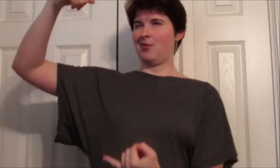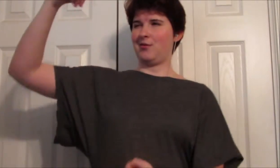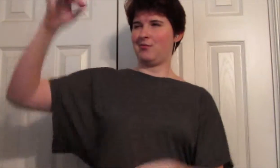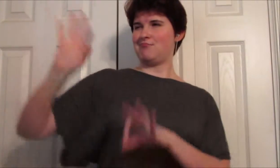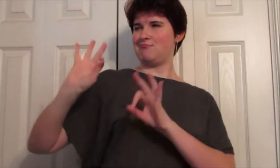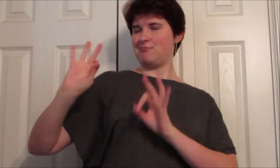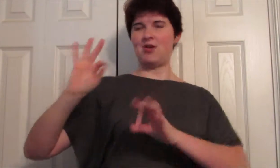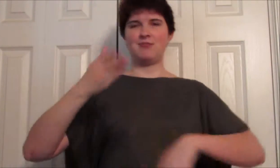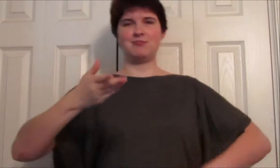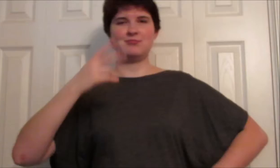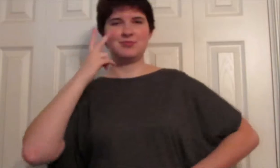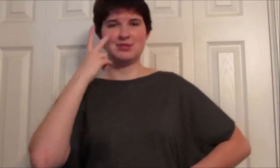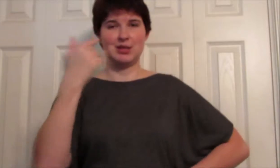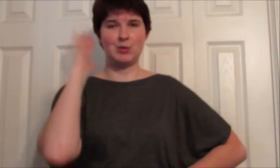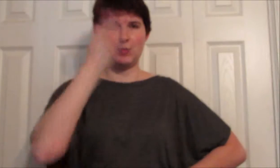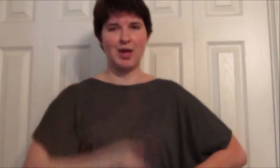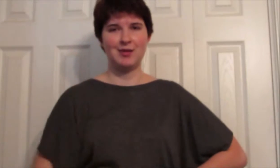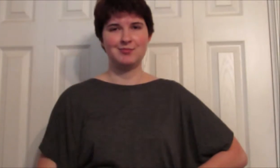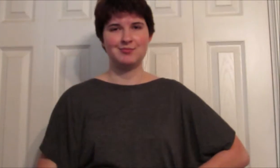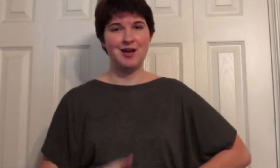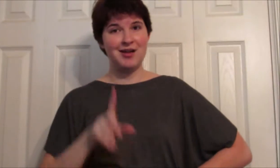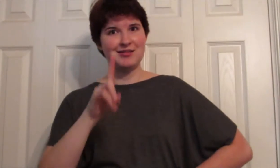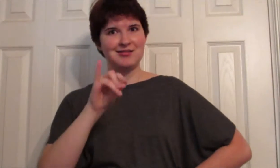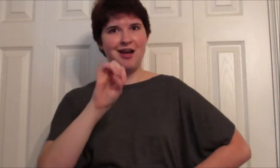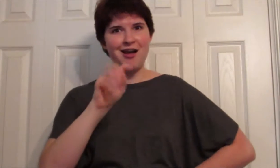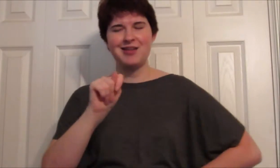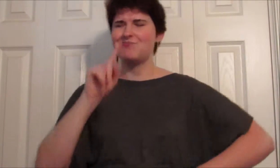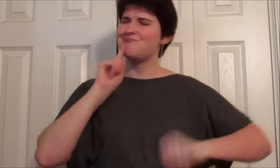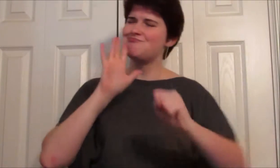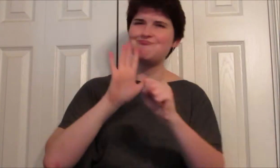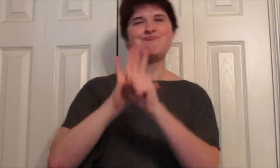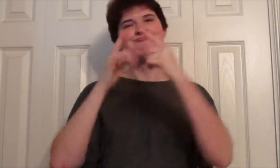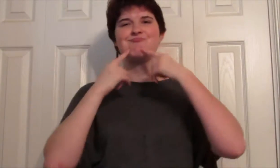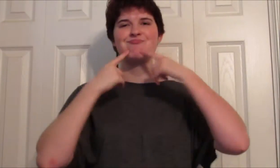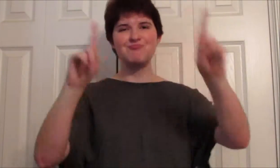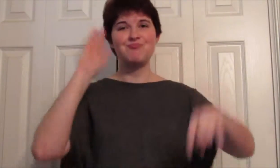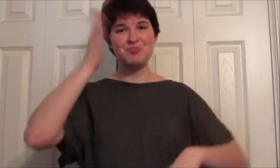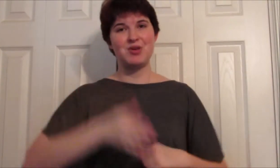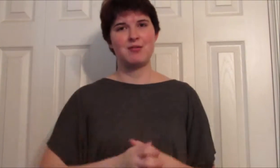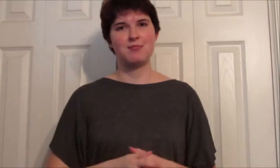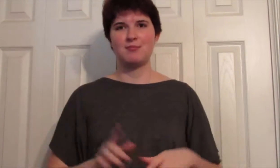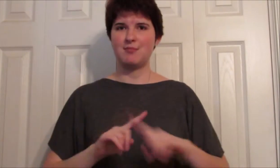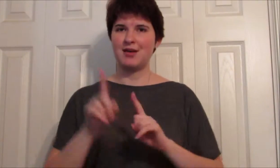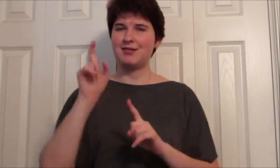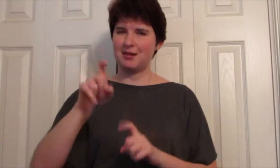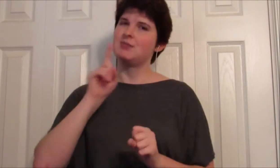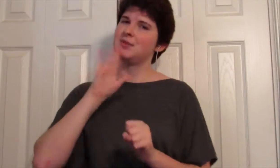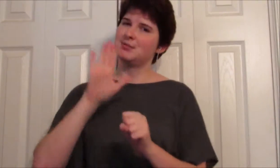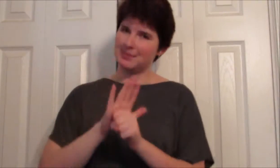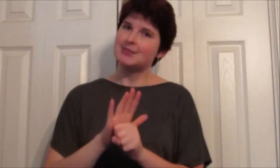and meaner you. The diet is guaranteed to work, but you got to be committed to